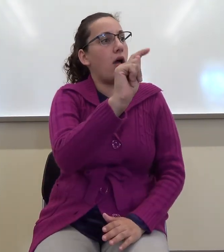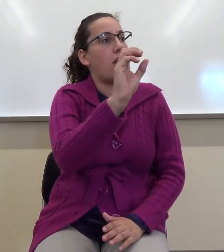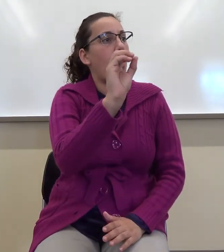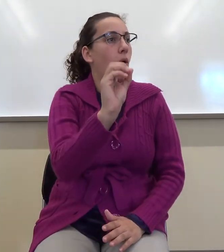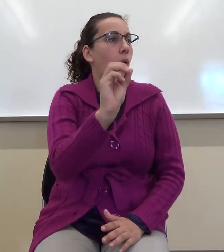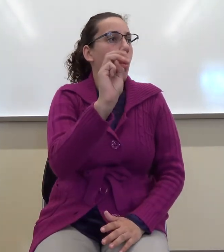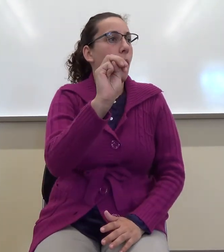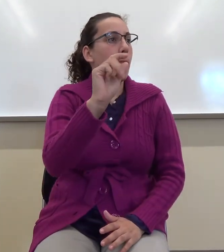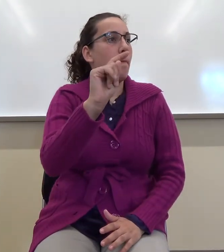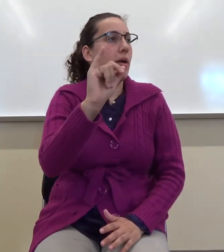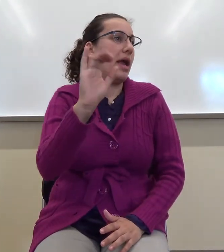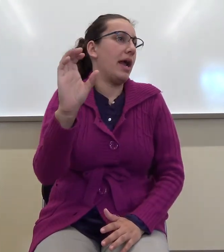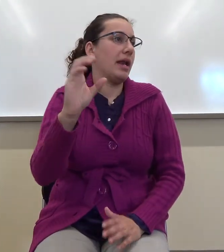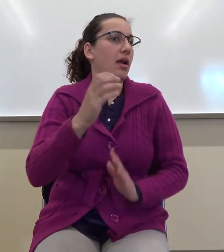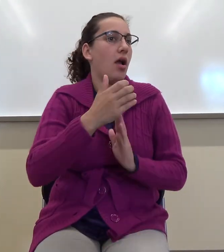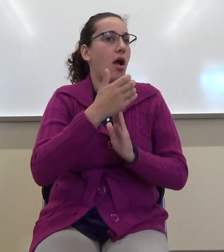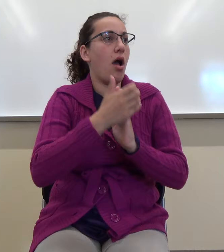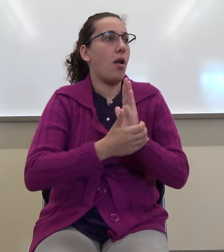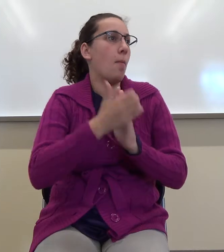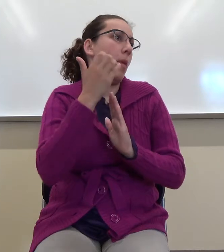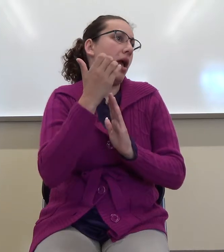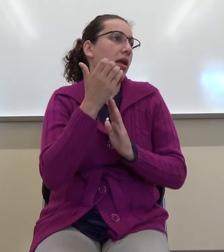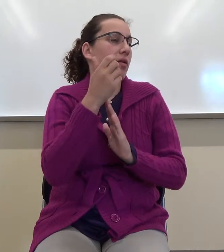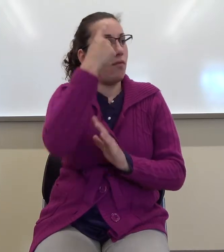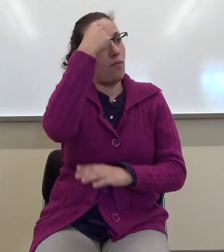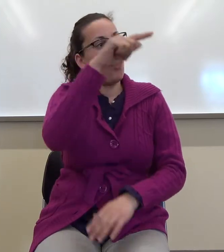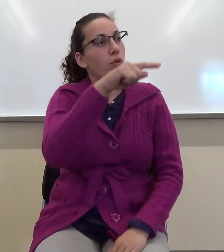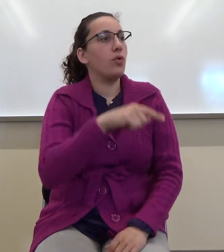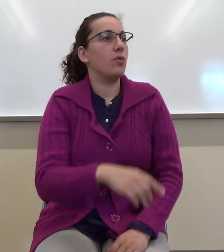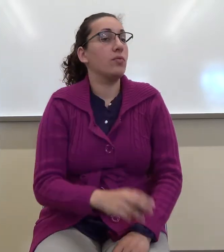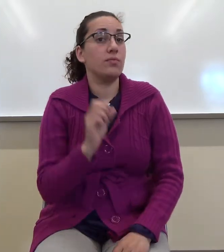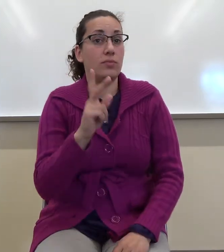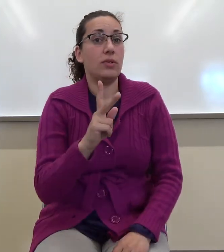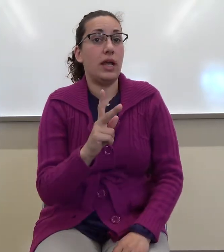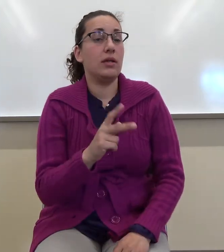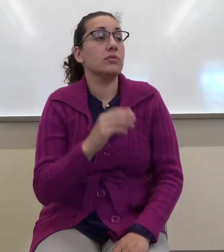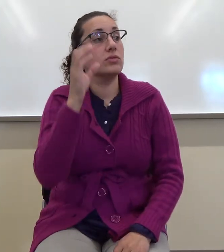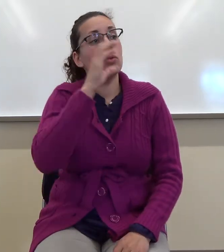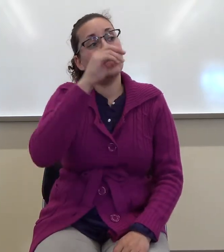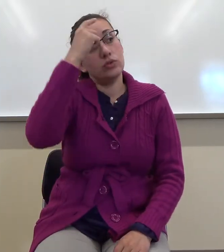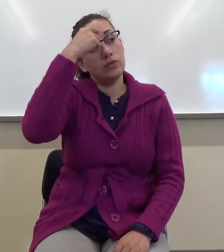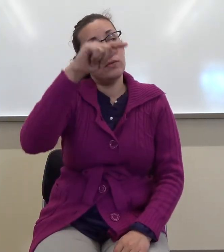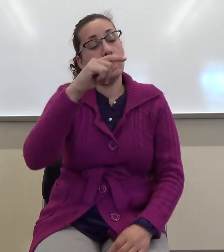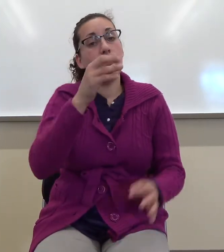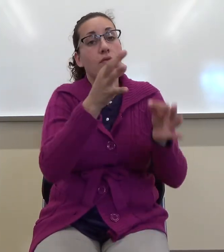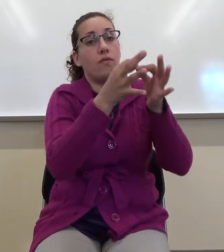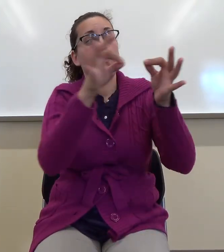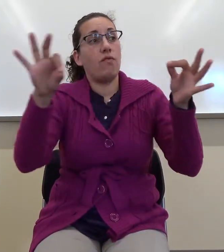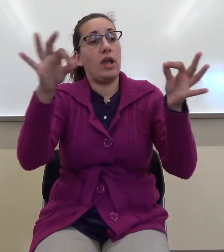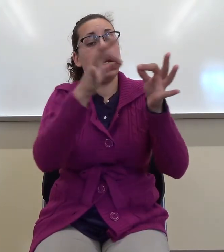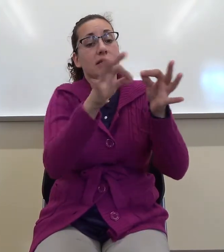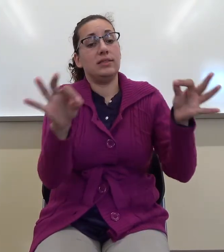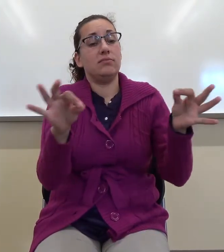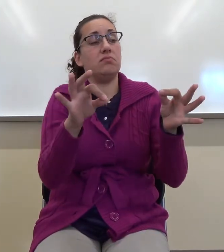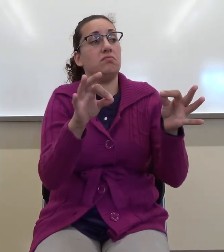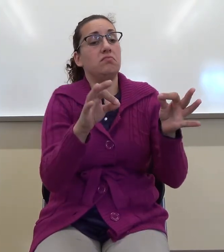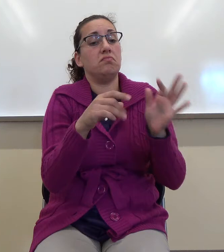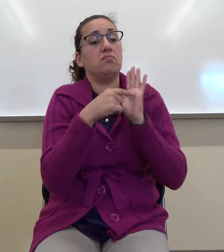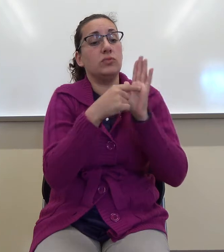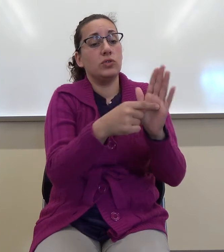down to read college material. Look for a phrase that indicates a list of things, right? And